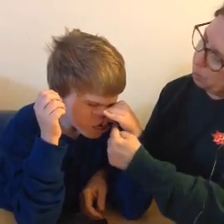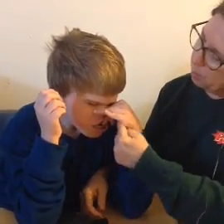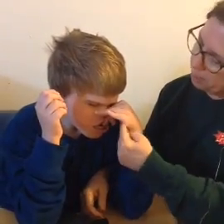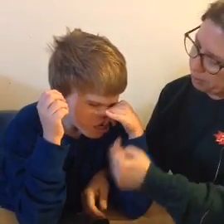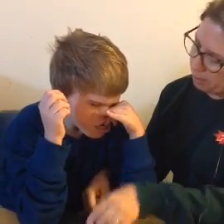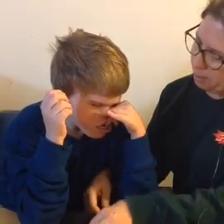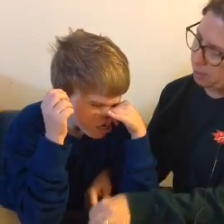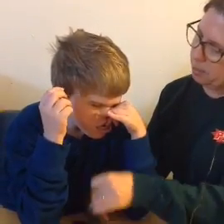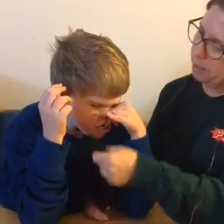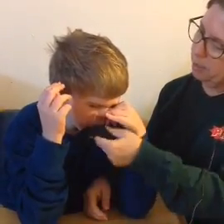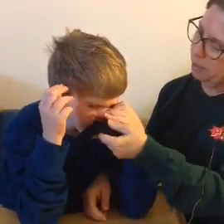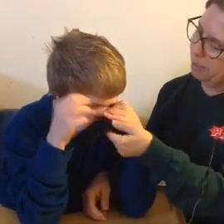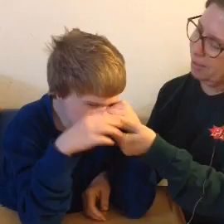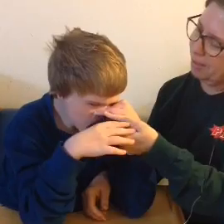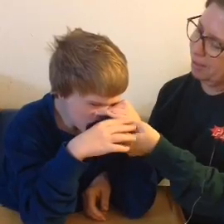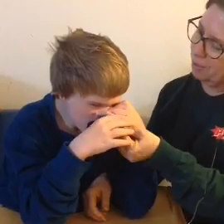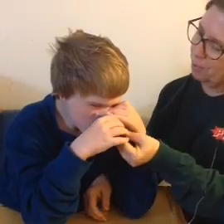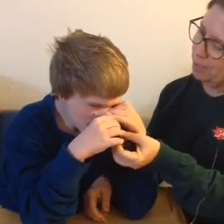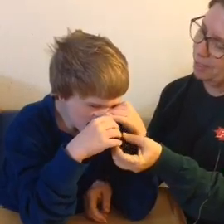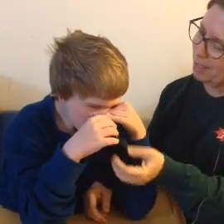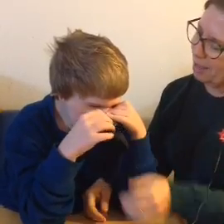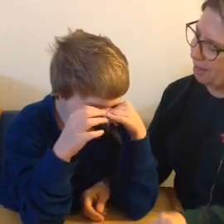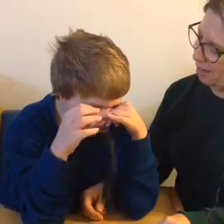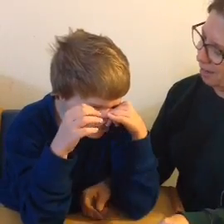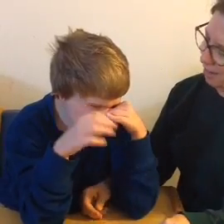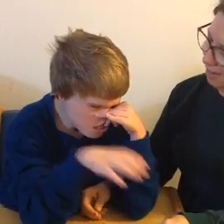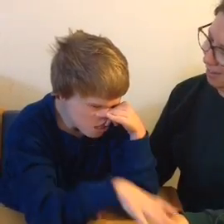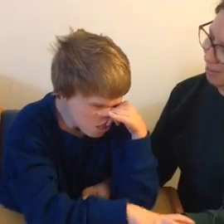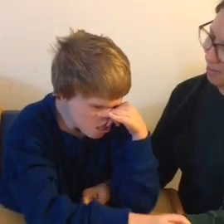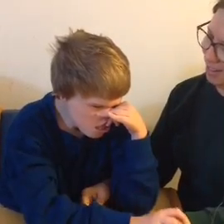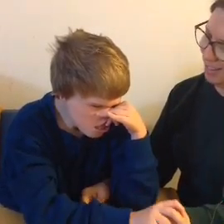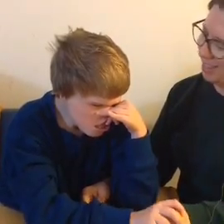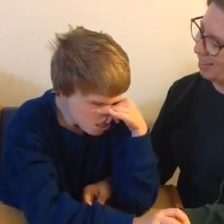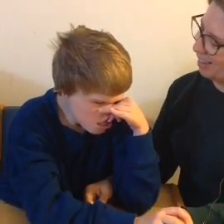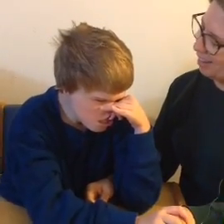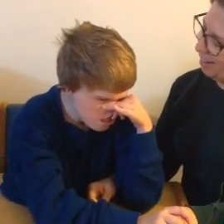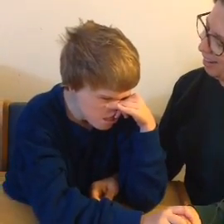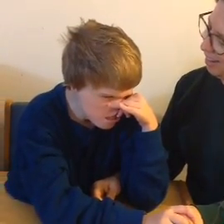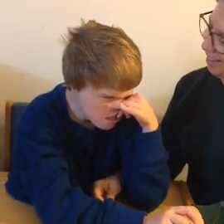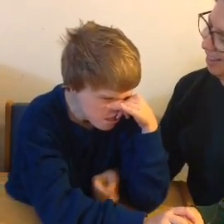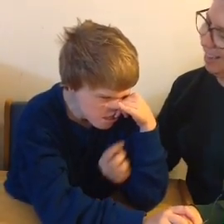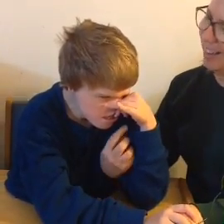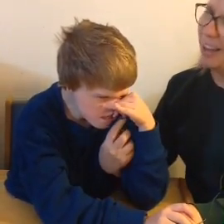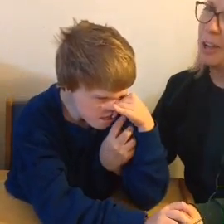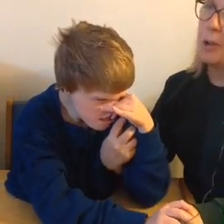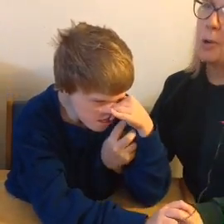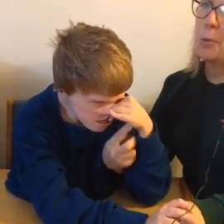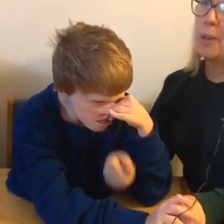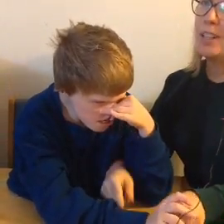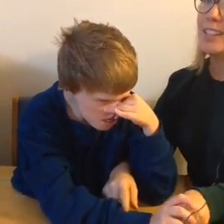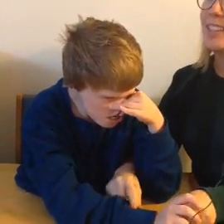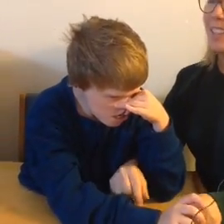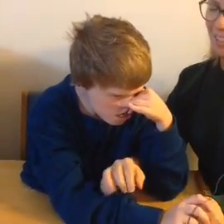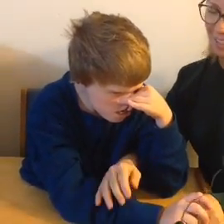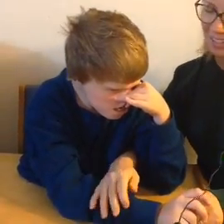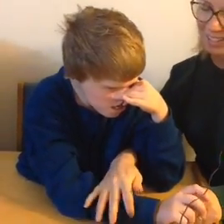What is this? Huh? What is that? What is that? What is this?